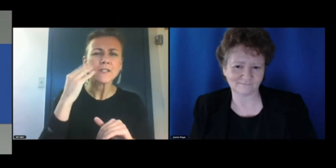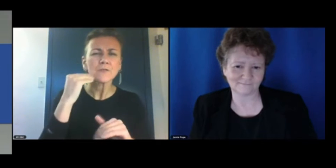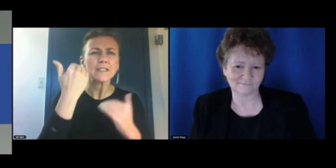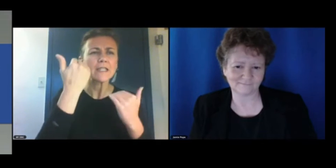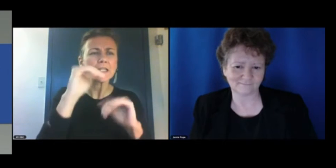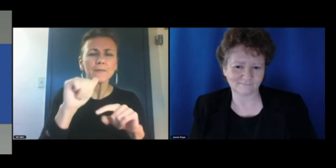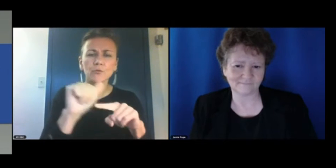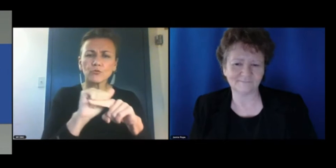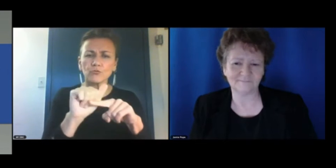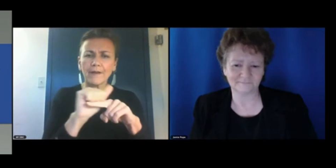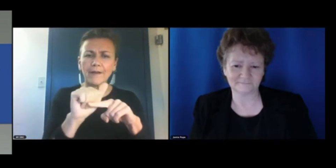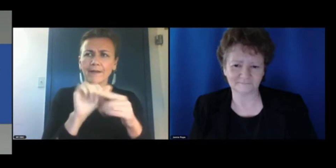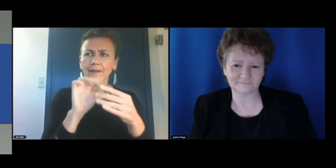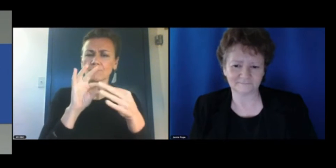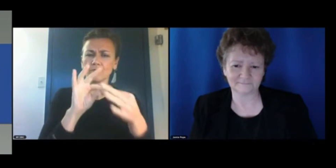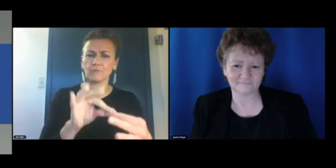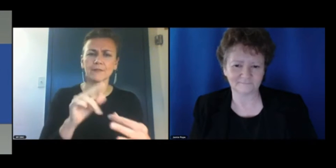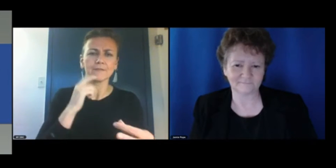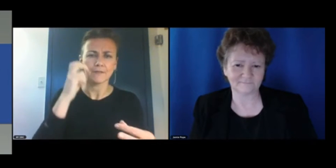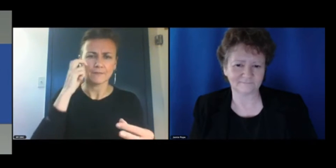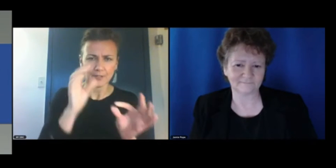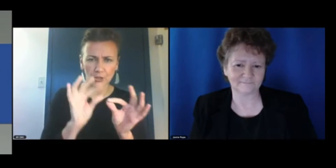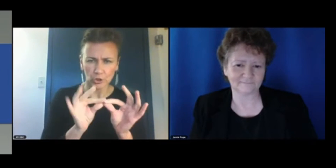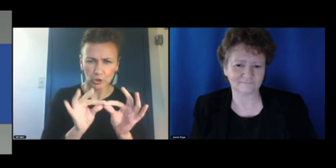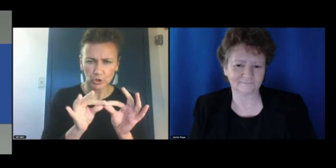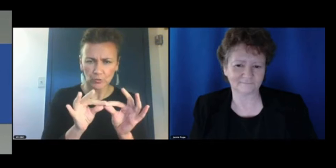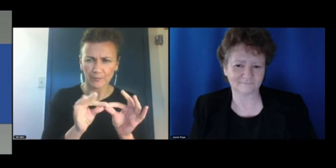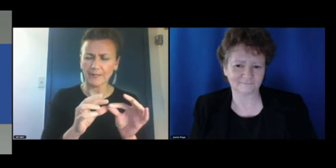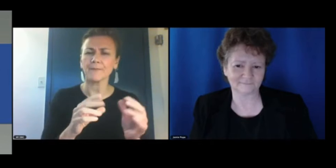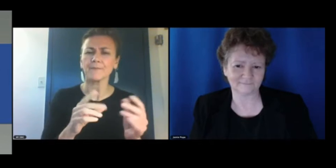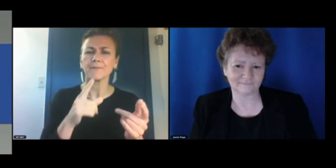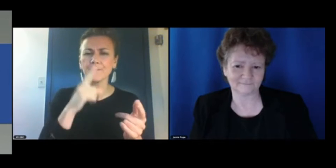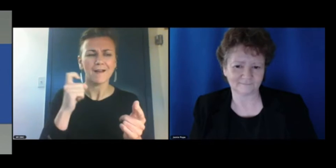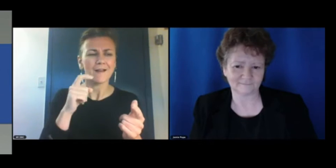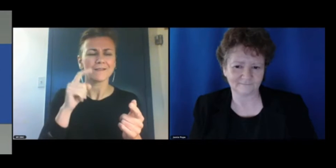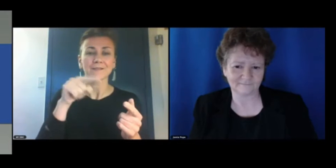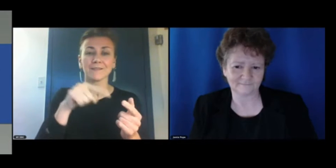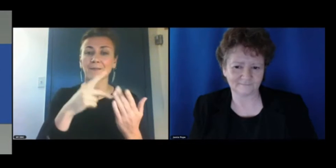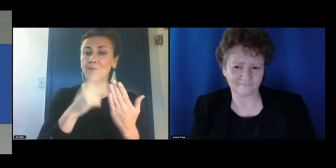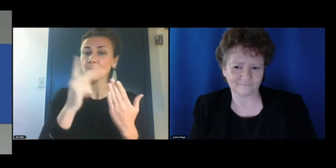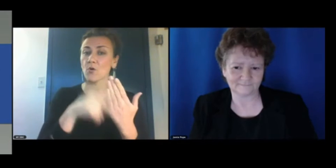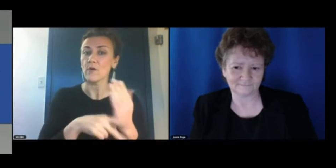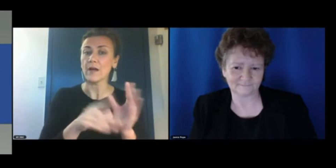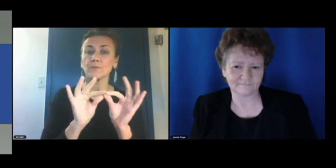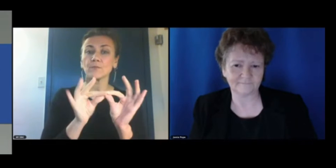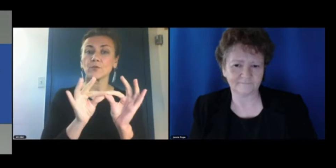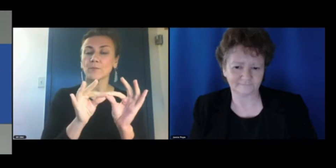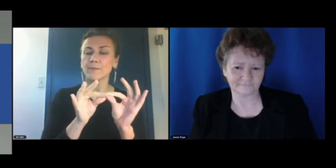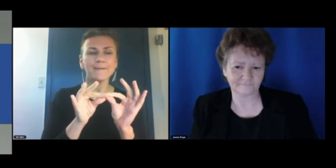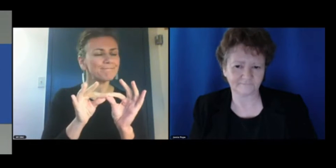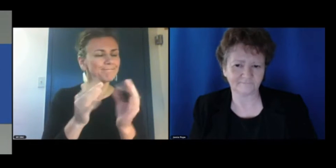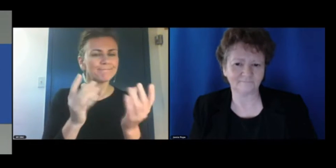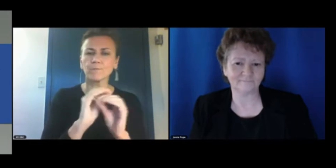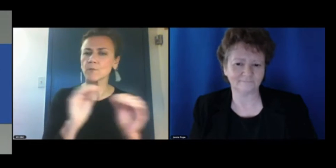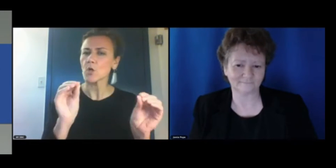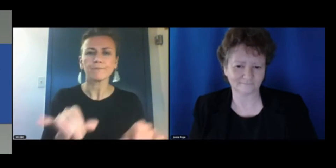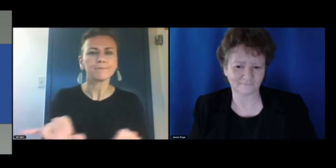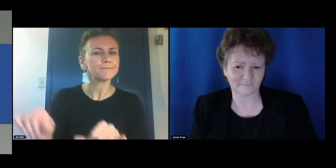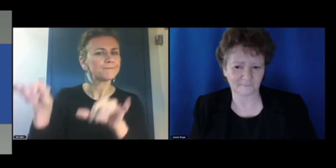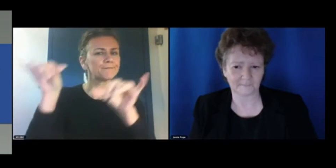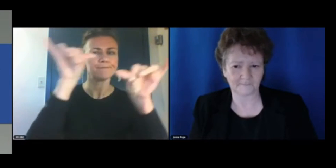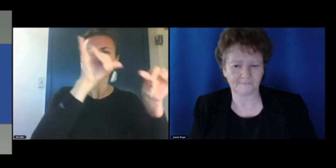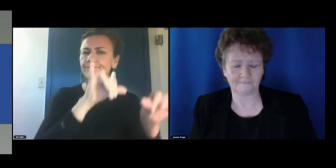about 5 years ago, I realized that there was a need for training. There wasn't any training